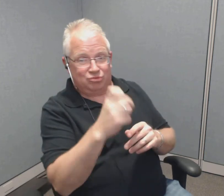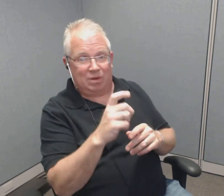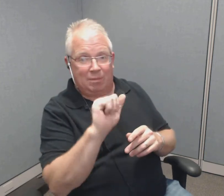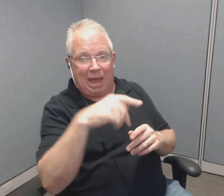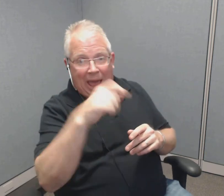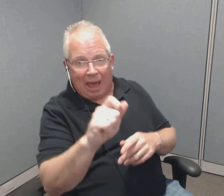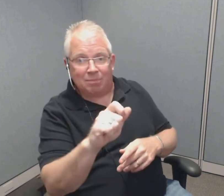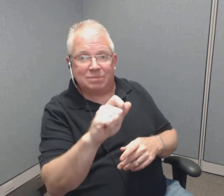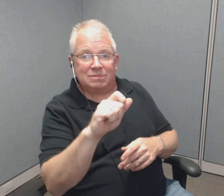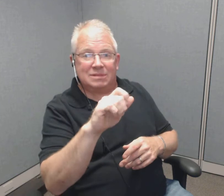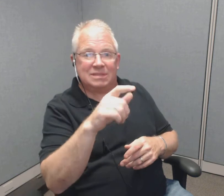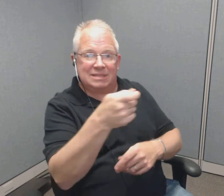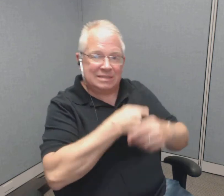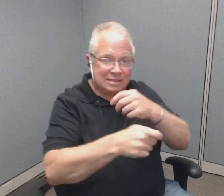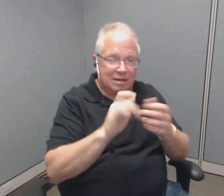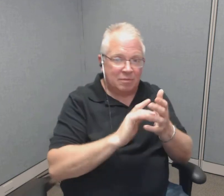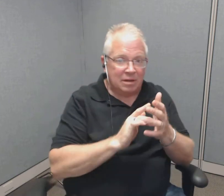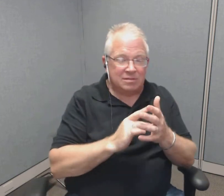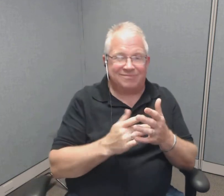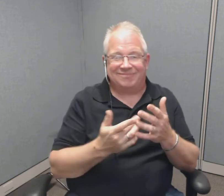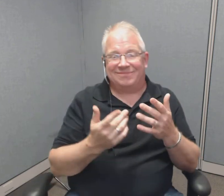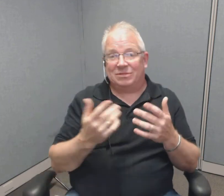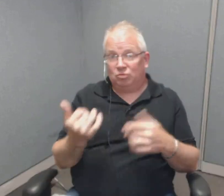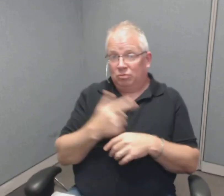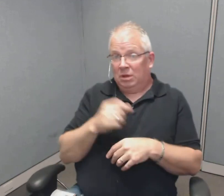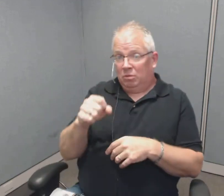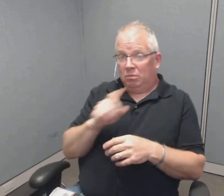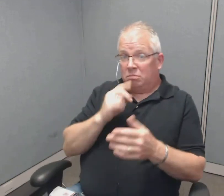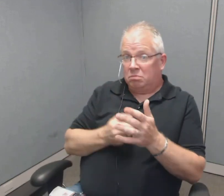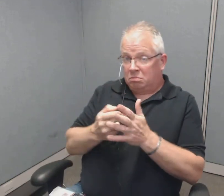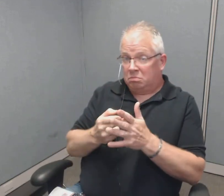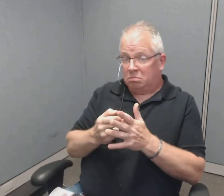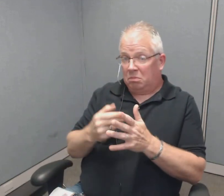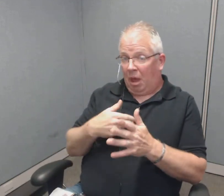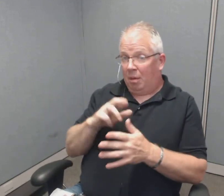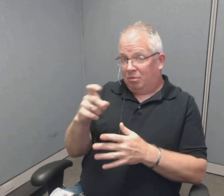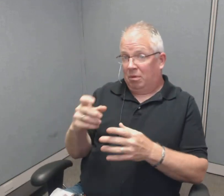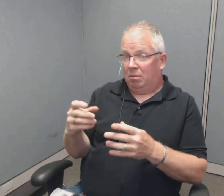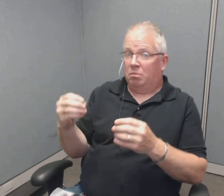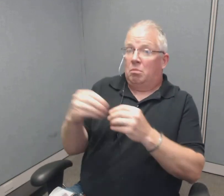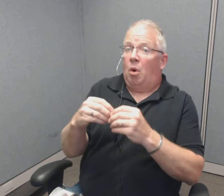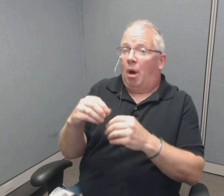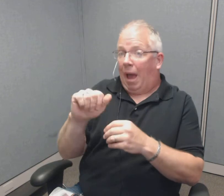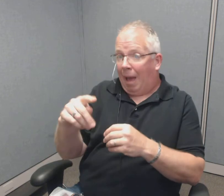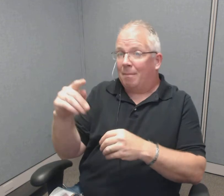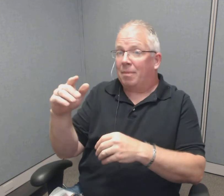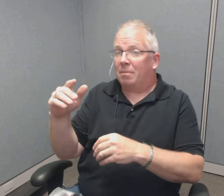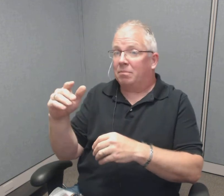5 medications? Well, these days, I'm actually prescribing a lot more apps than I am medications. You